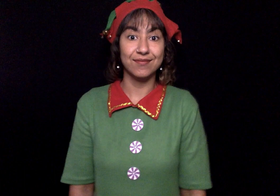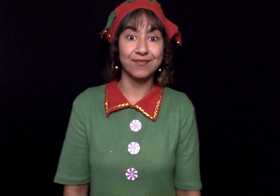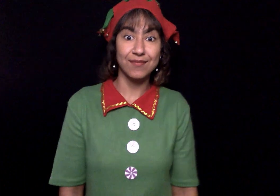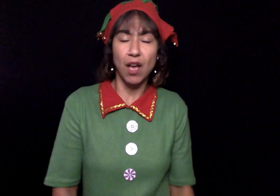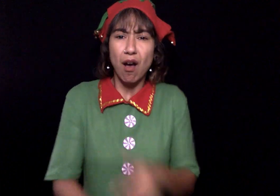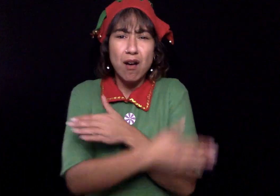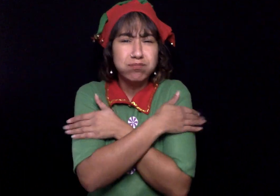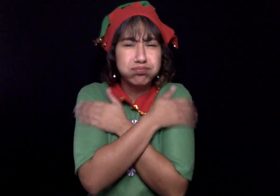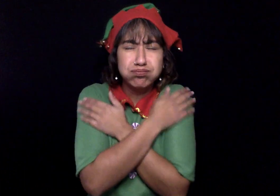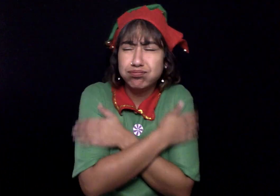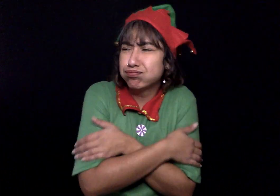Whoo hoo hoo.